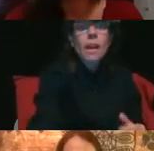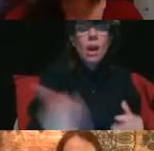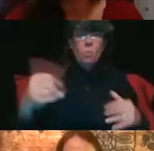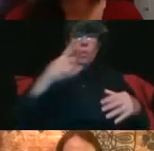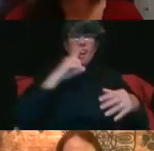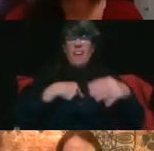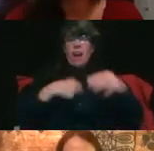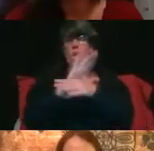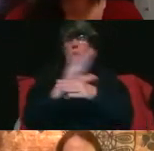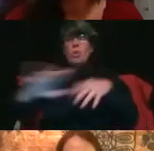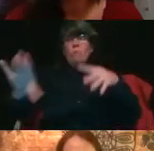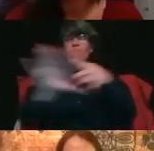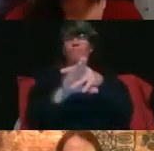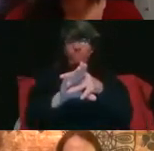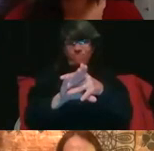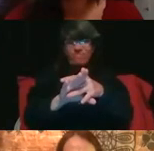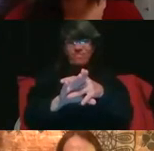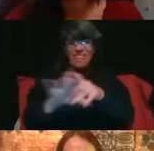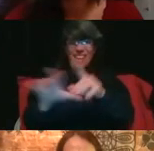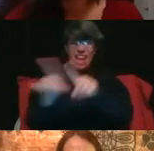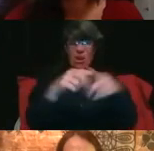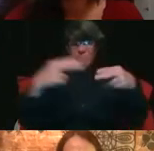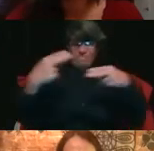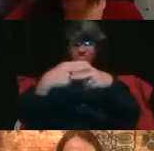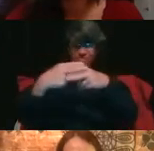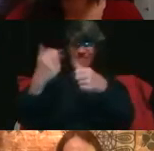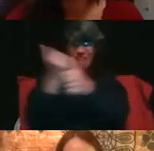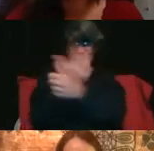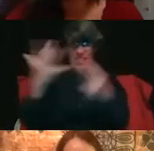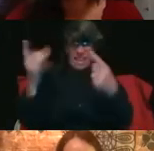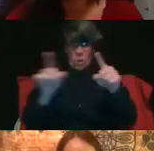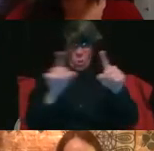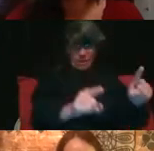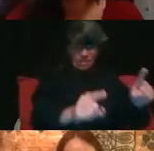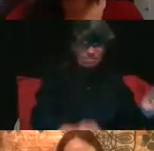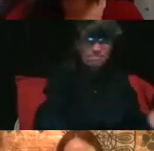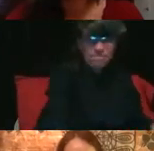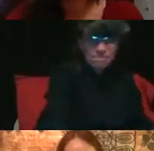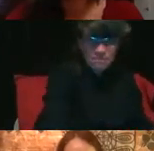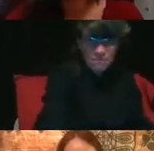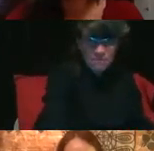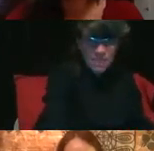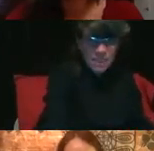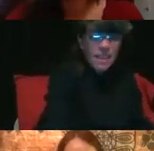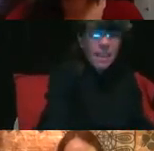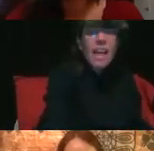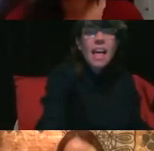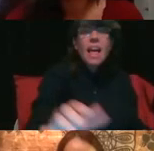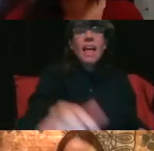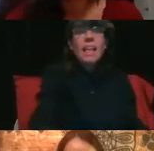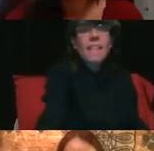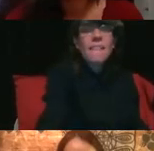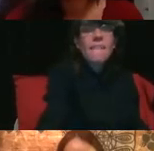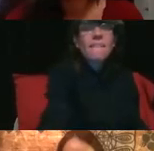break and slide of what's going on. So this is the Indigenous Ways virtual